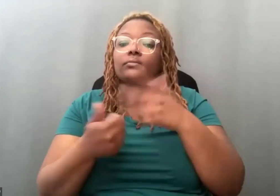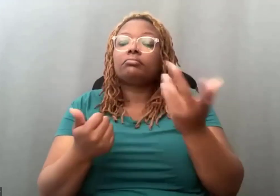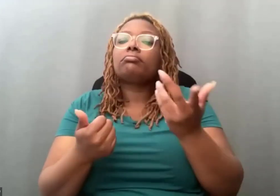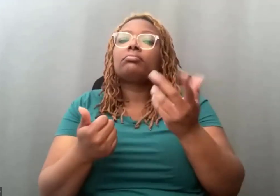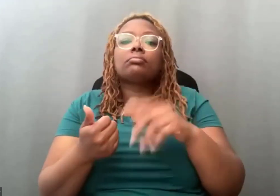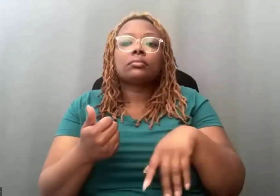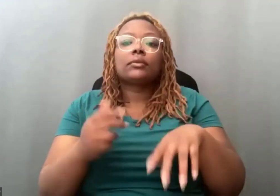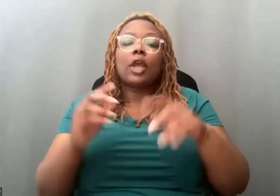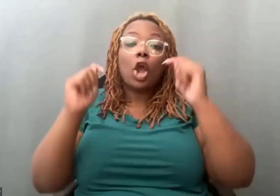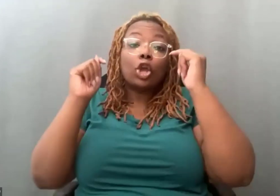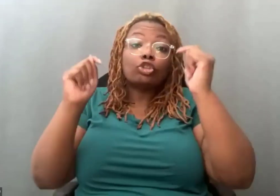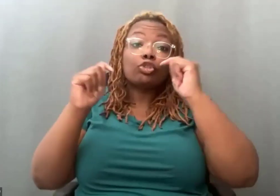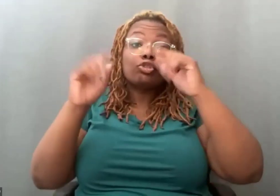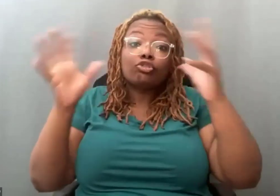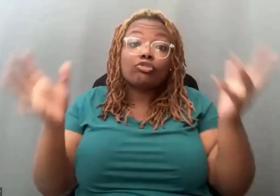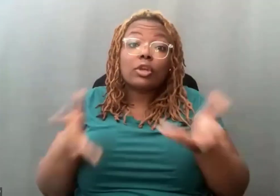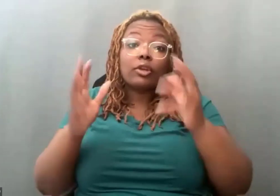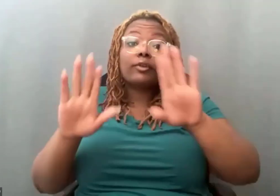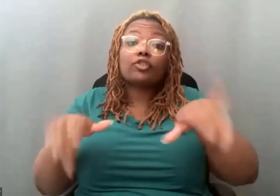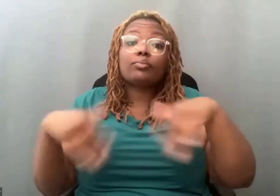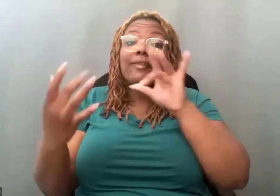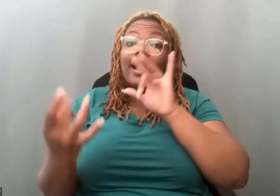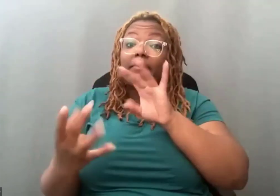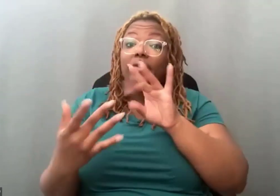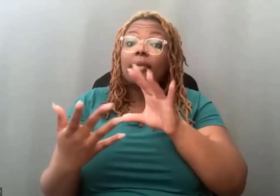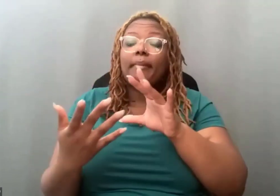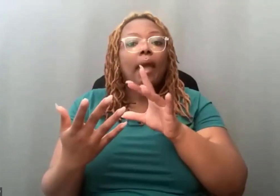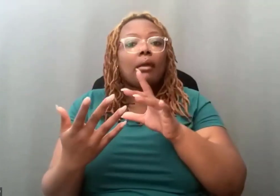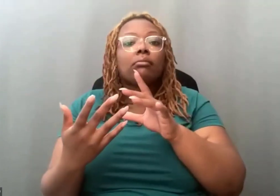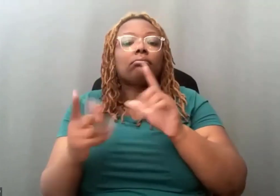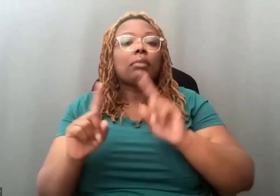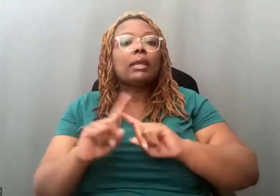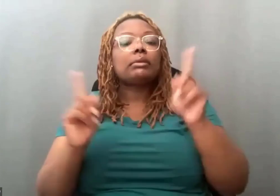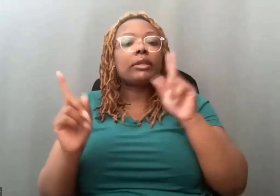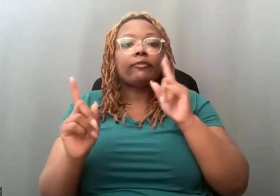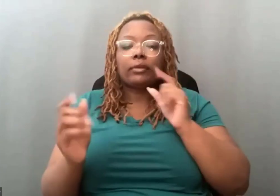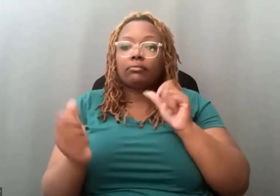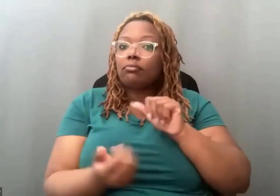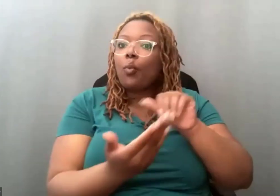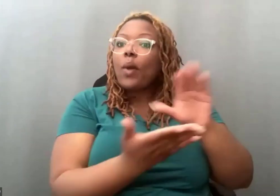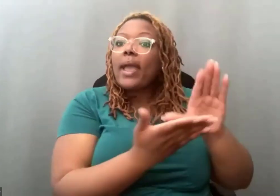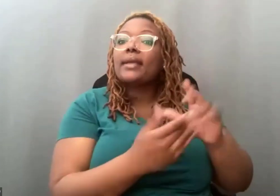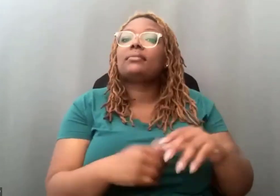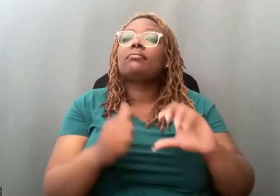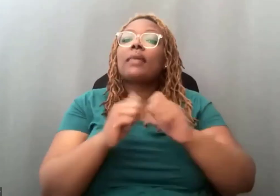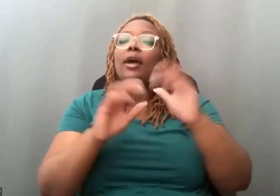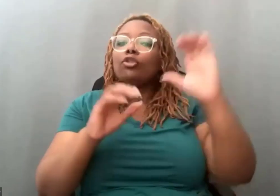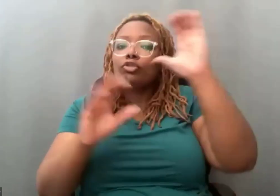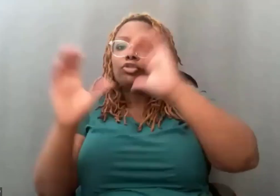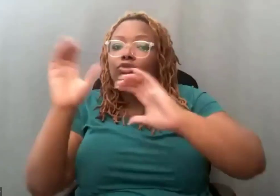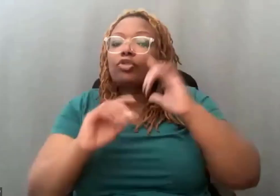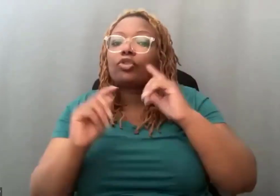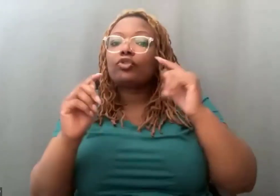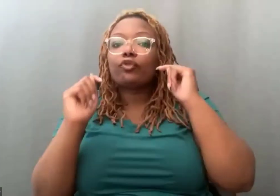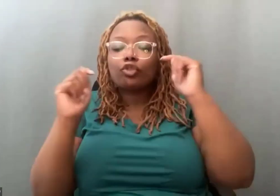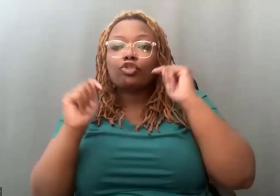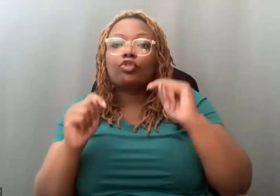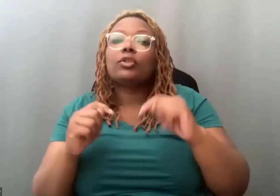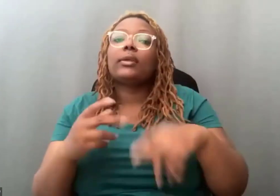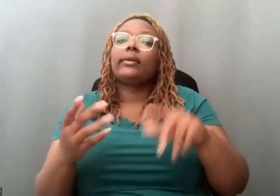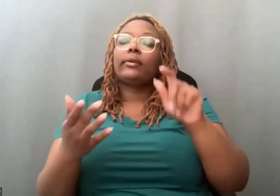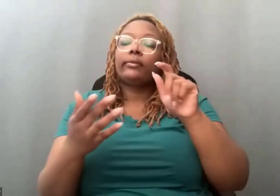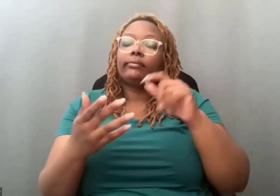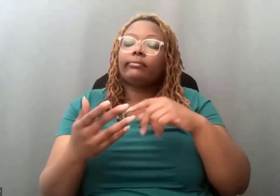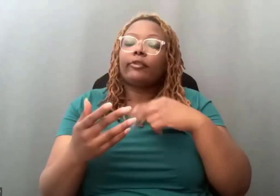Are tutors encouraged to provide feedback in ways that are unconventional? How do you see tutors using verbal, written, visual,